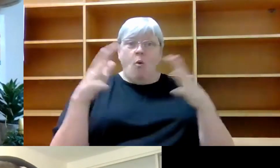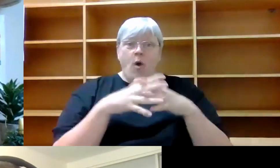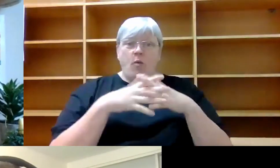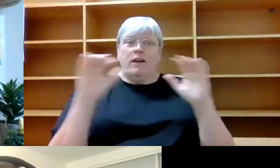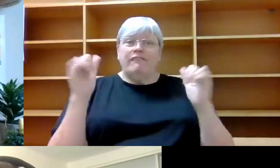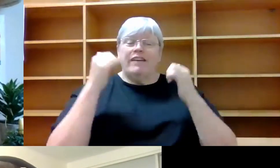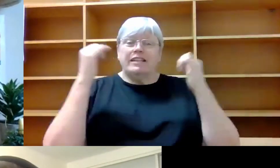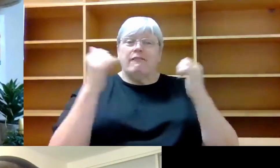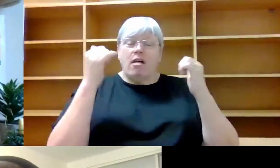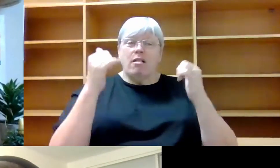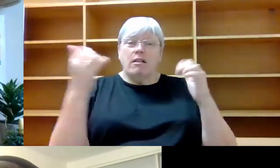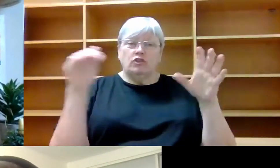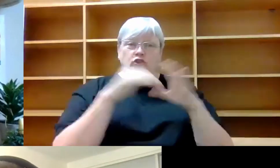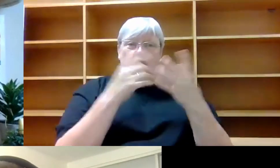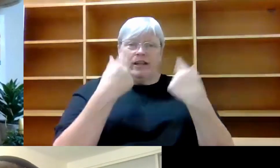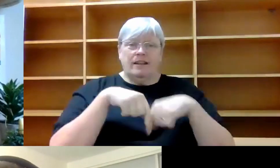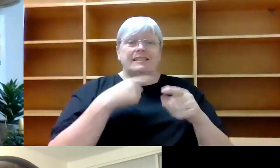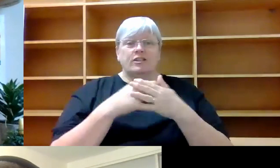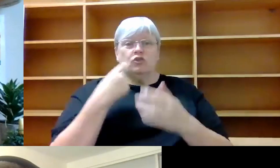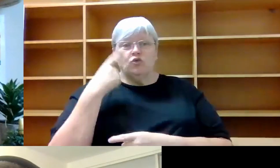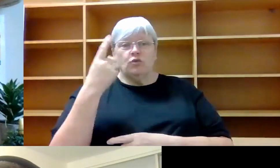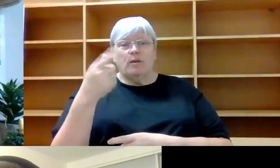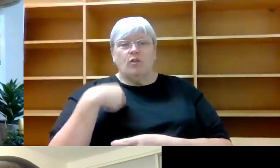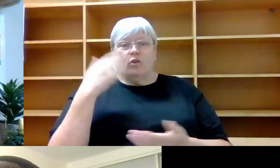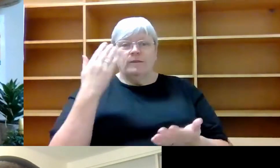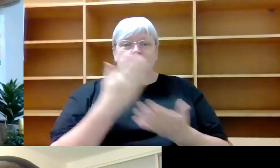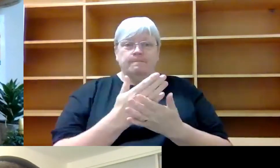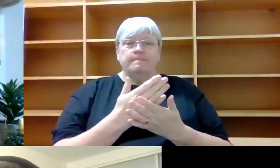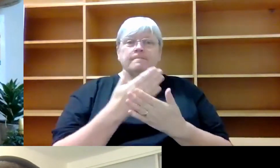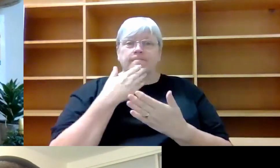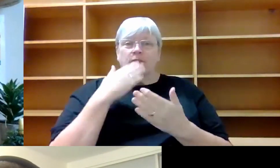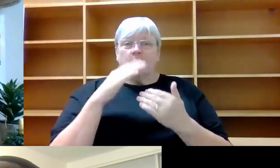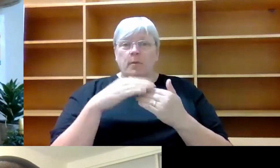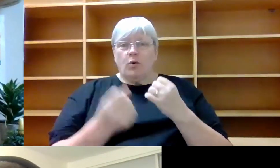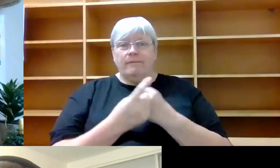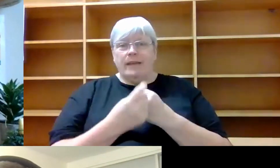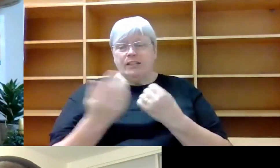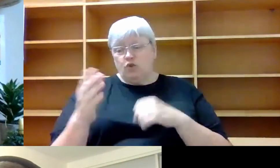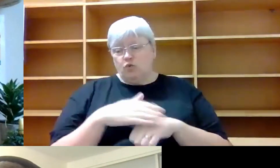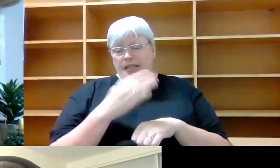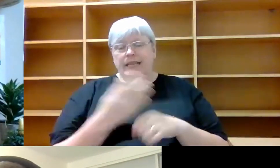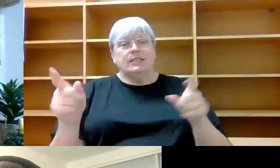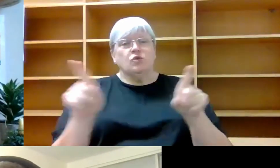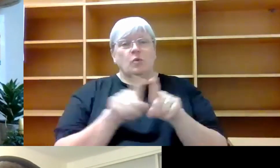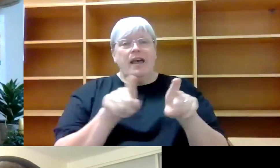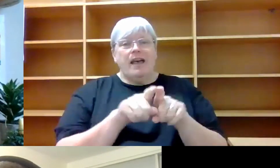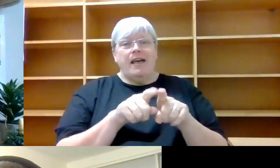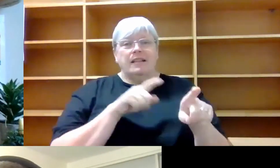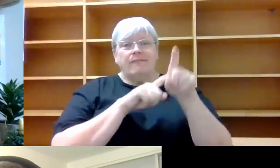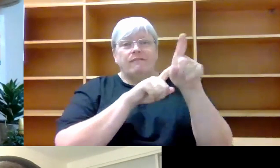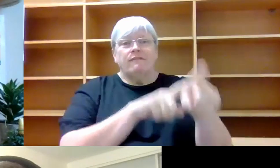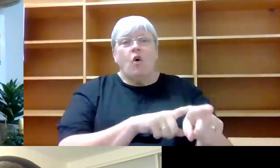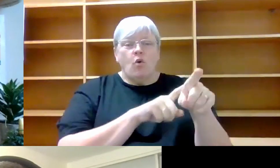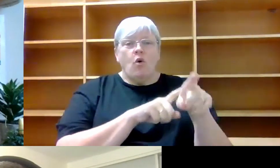Festival, that's tomorrow, and there's many more events this evening as well. And you can follow the book festival on all